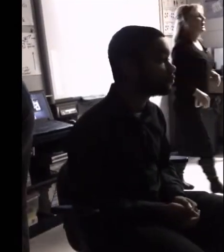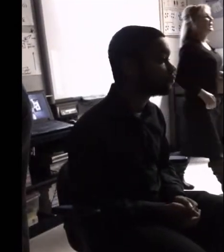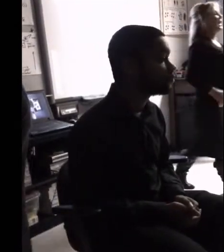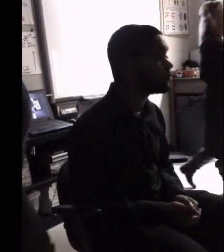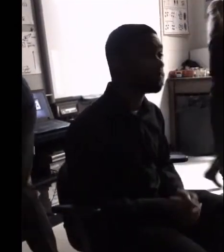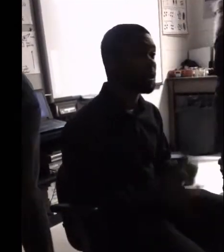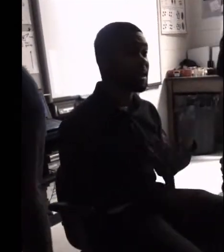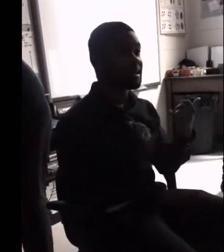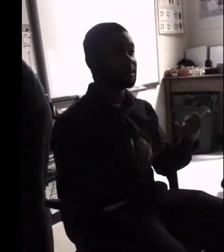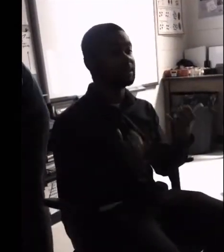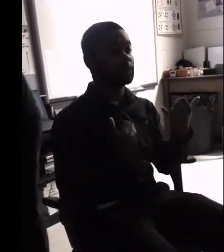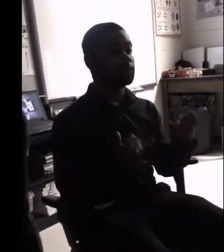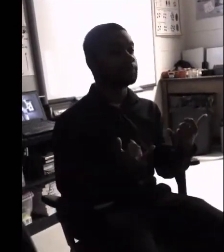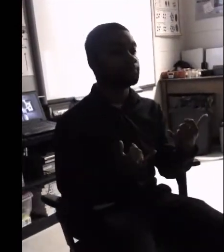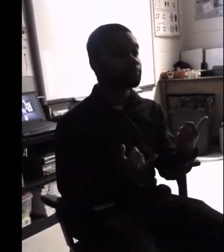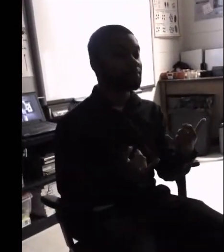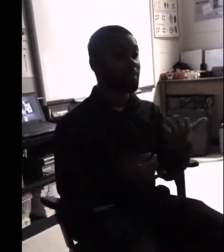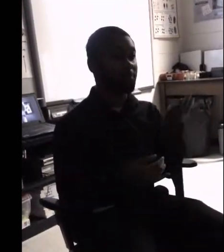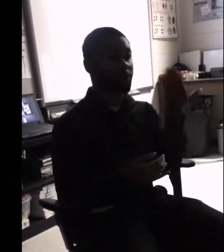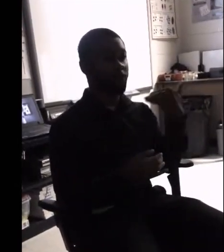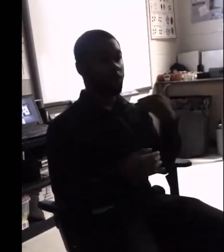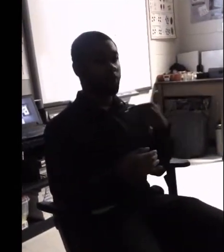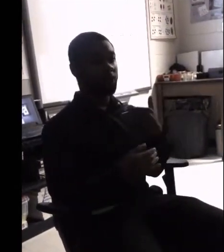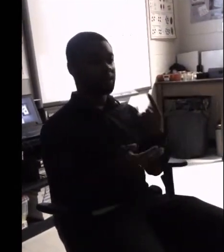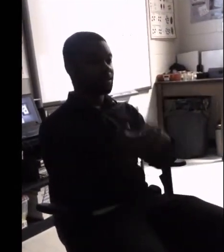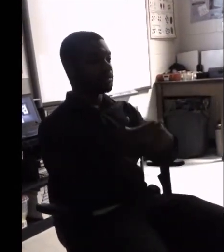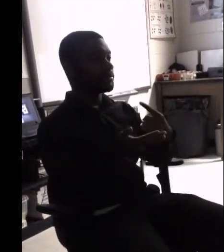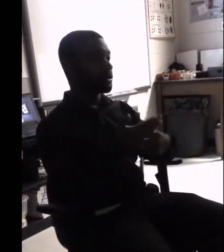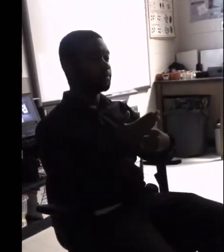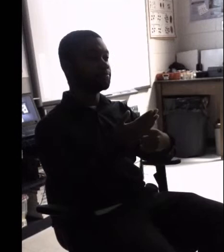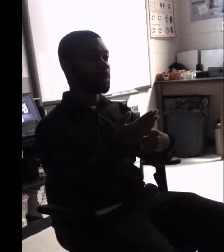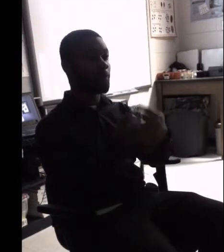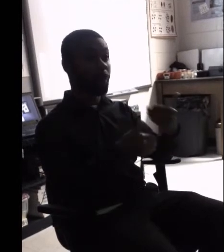All right, now, we talked about processing, we did the